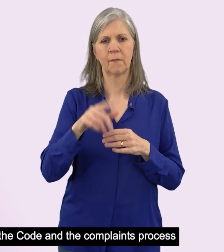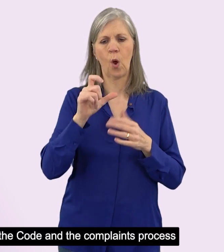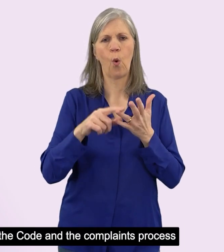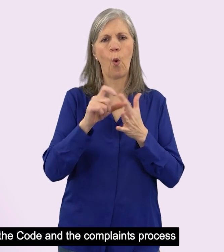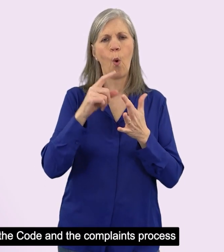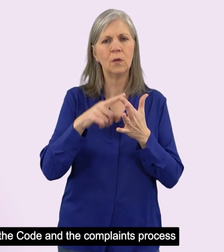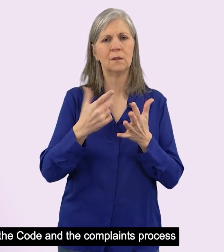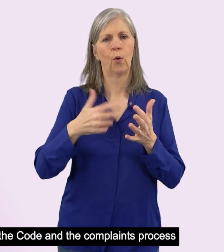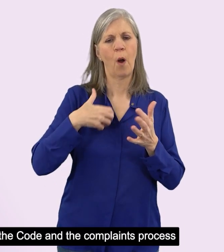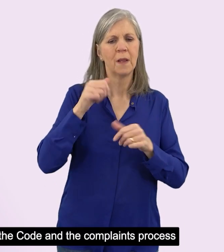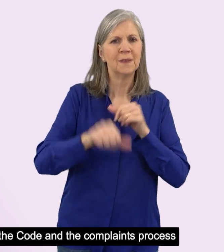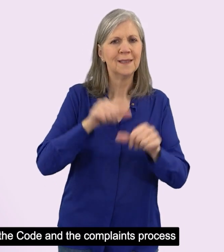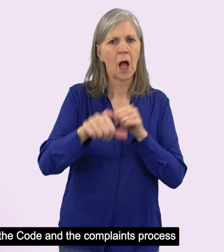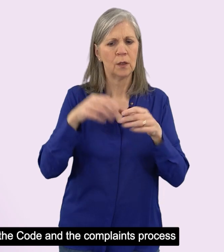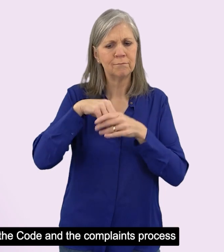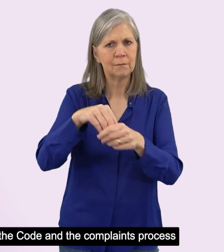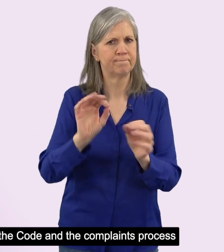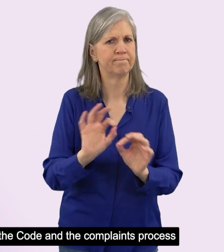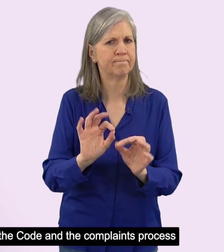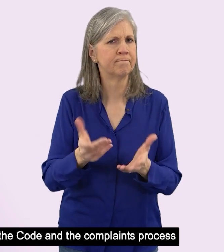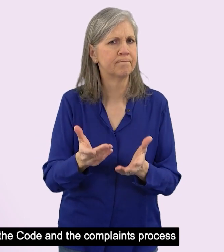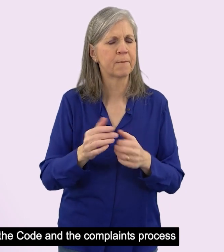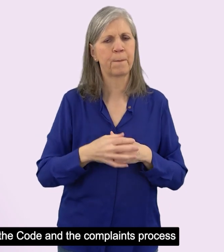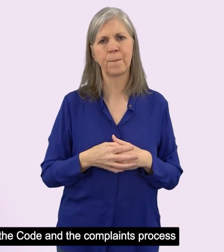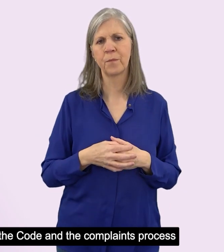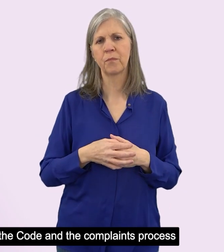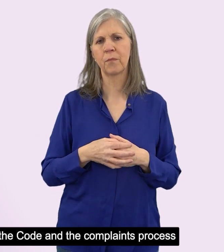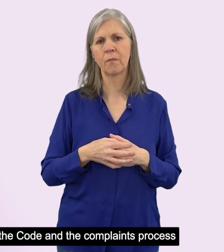(11) What isn't covered by the Code and the complaints process.